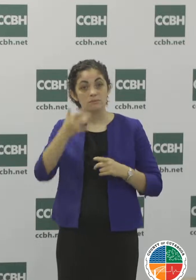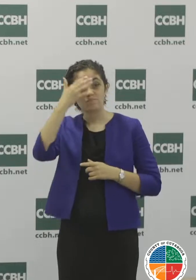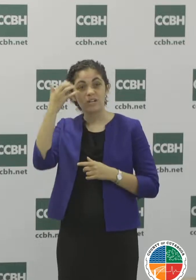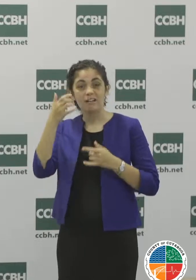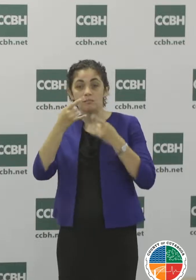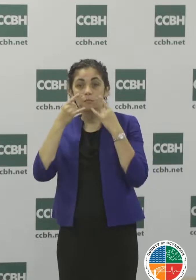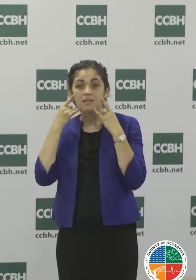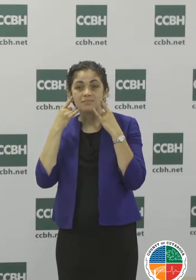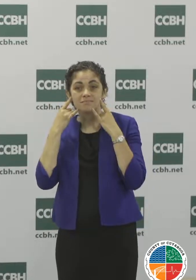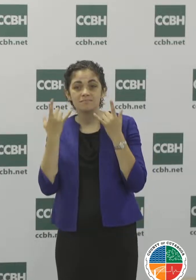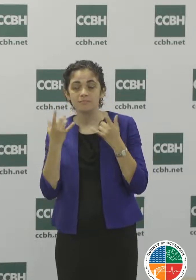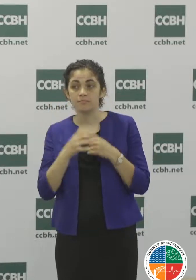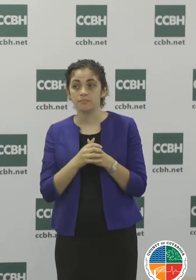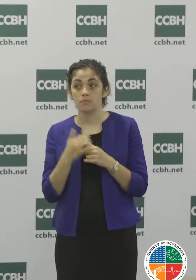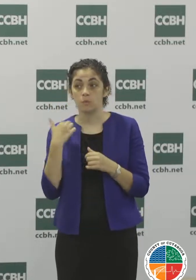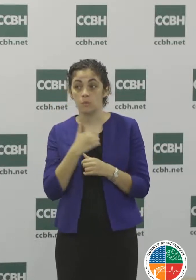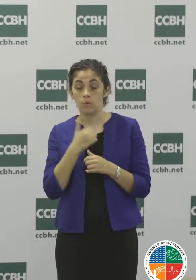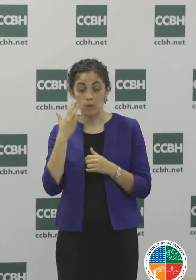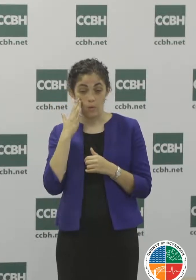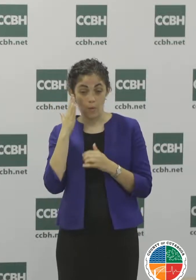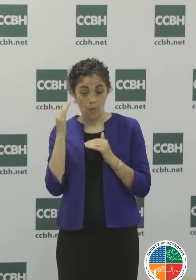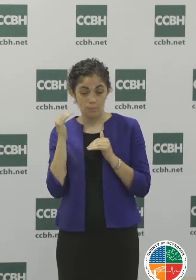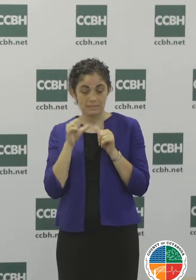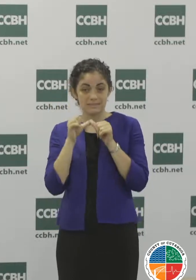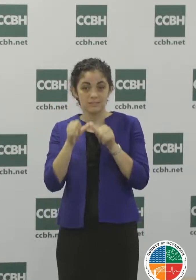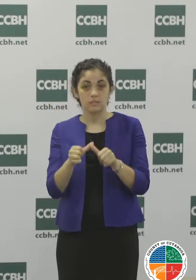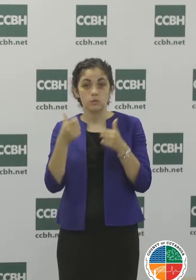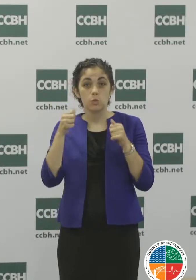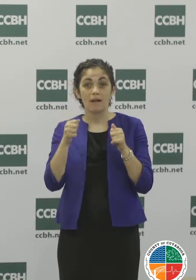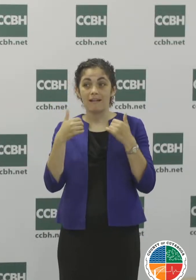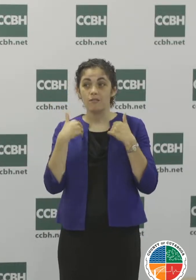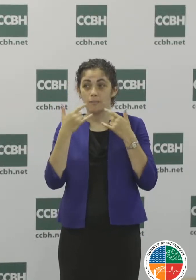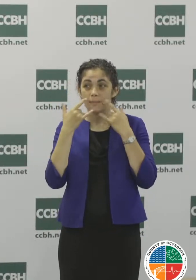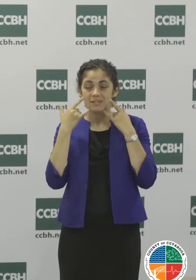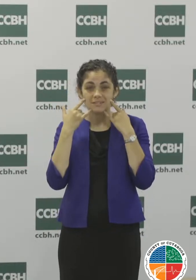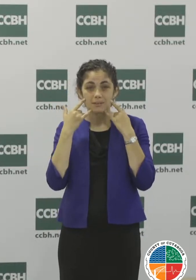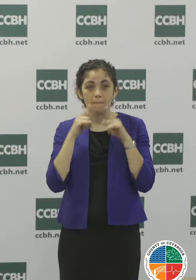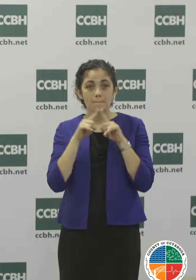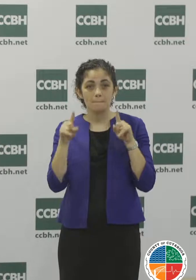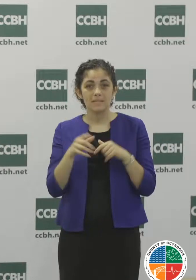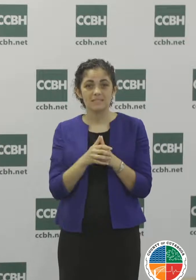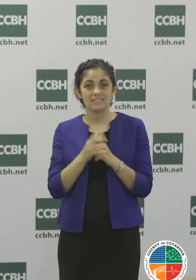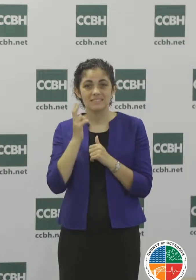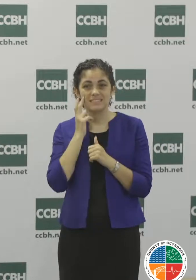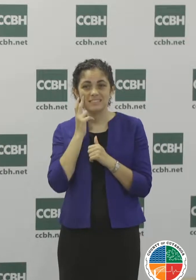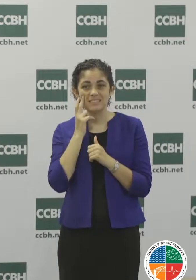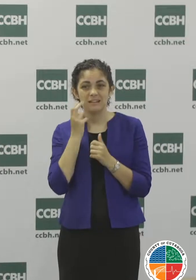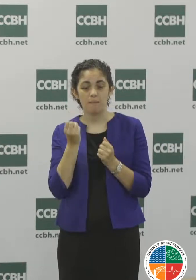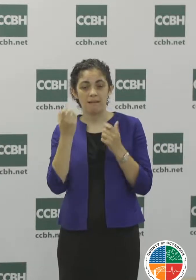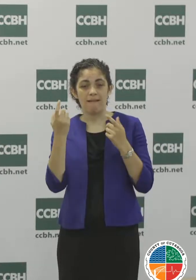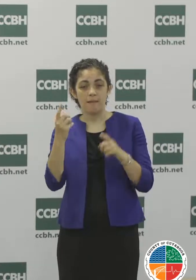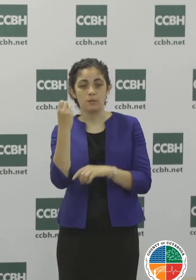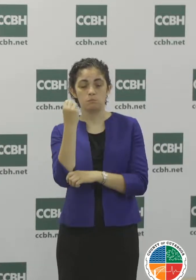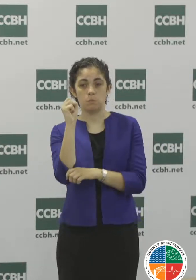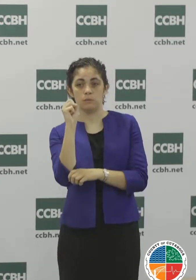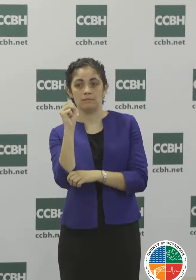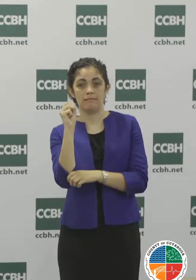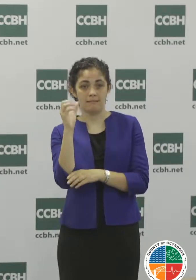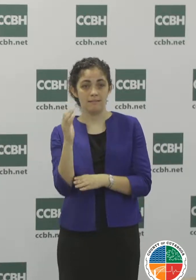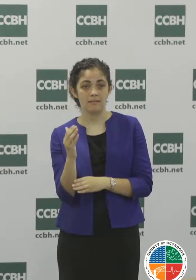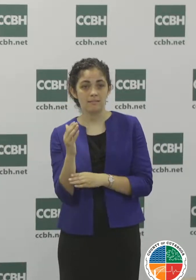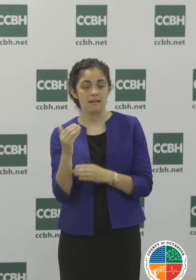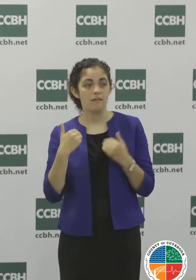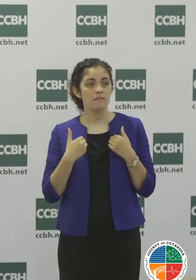mask. We hope going forward that people try to do that, but I think I've seen a lot of instances in protests where people have